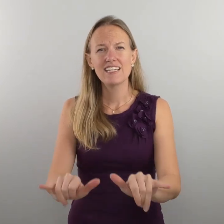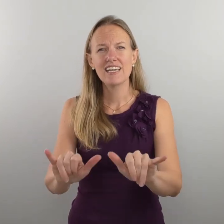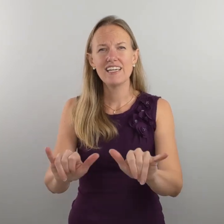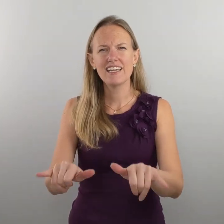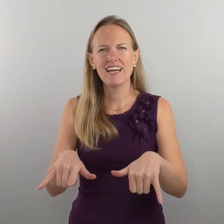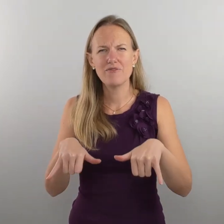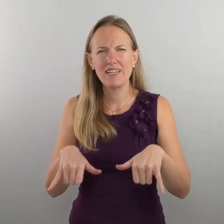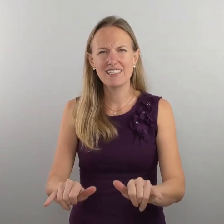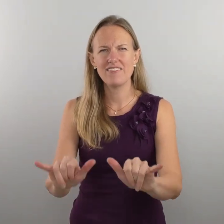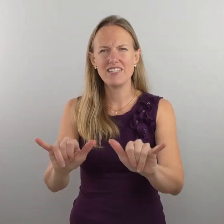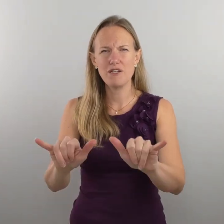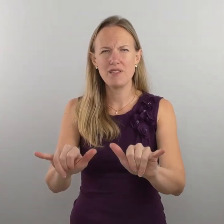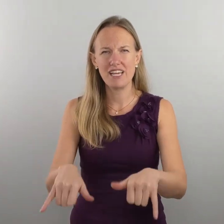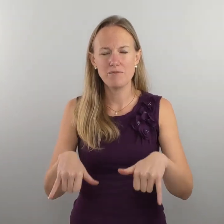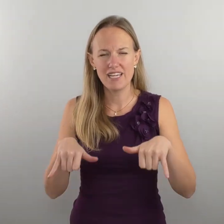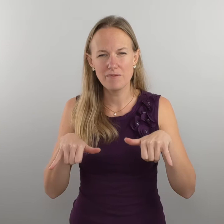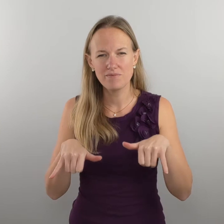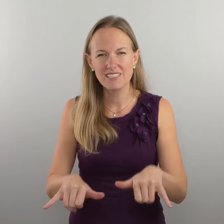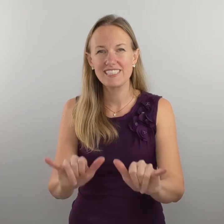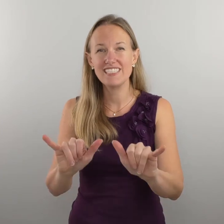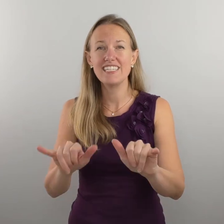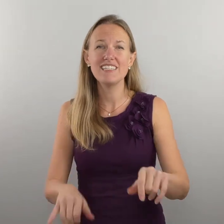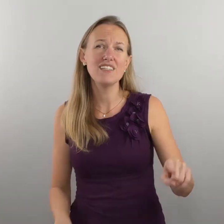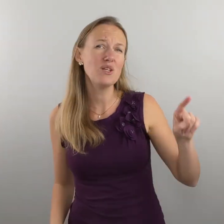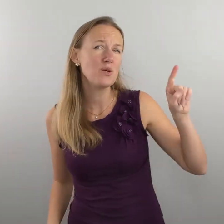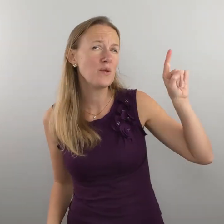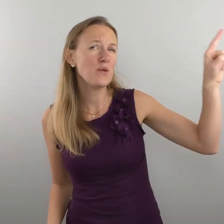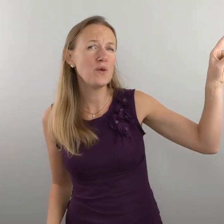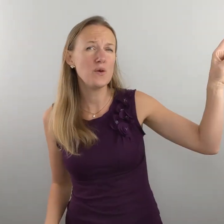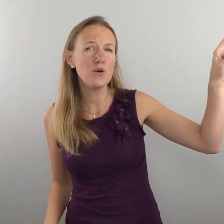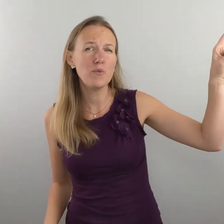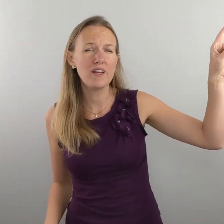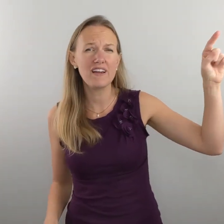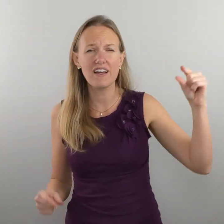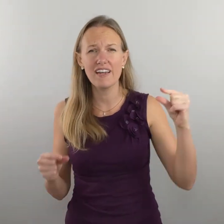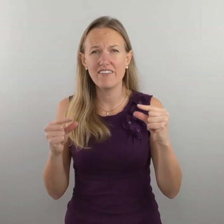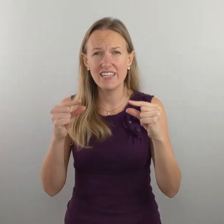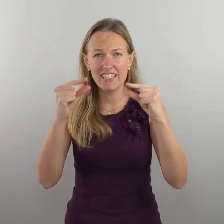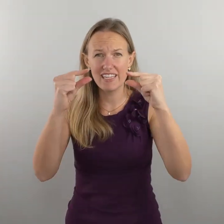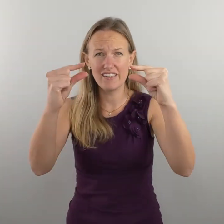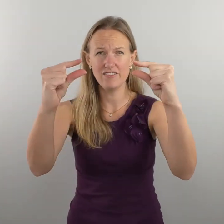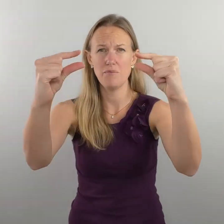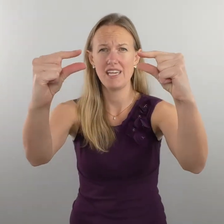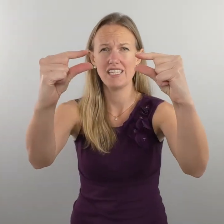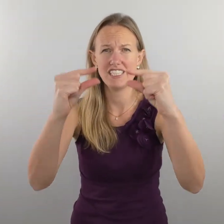Okay, and it kind of makes kind of a dip and then comes up. Still, you, pointing to God in heaven, give, and making